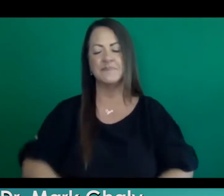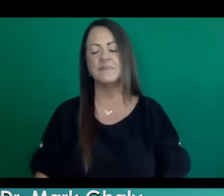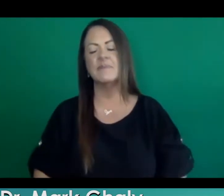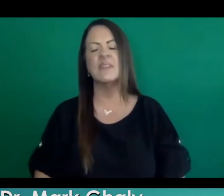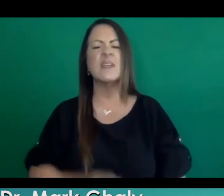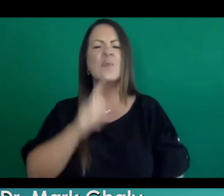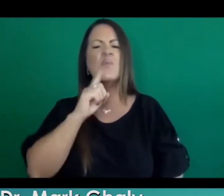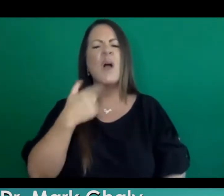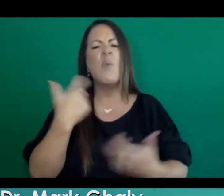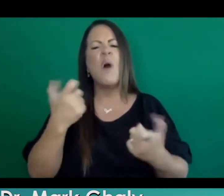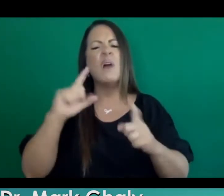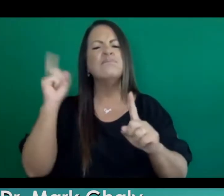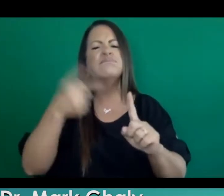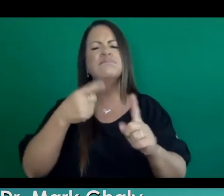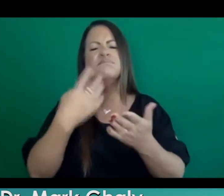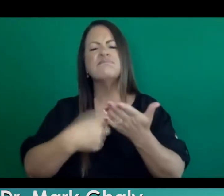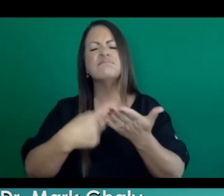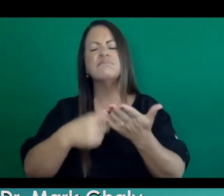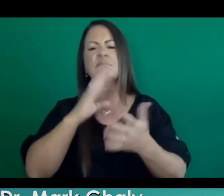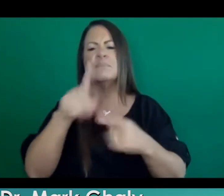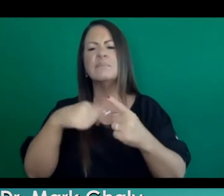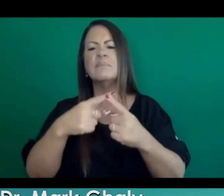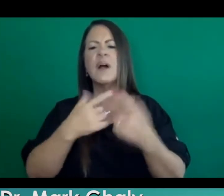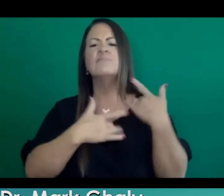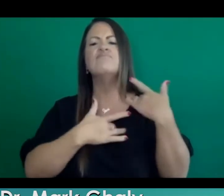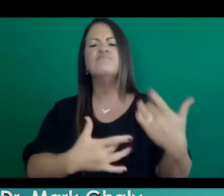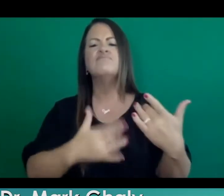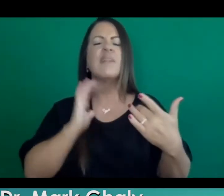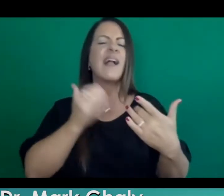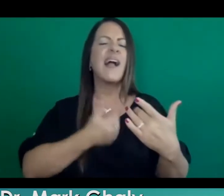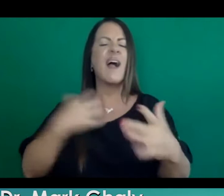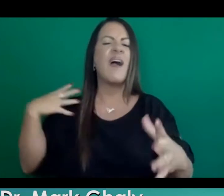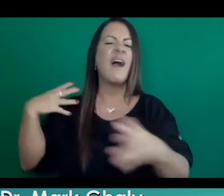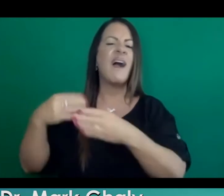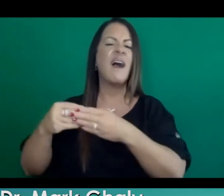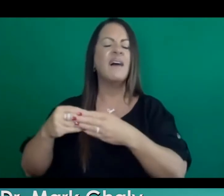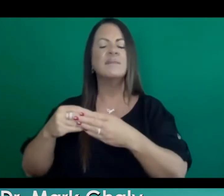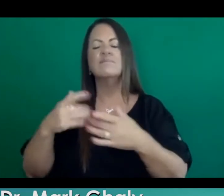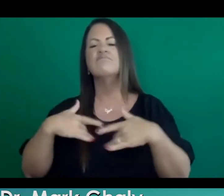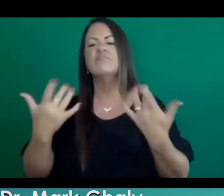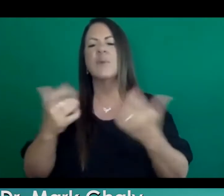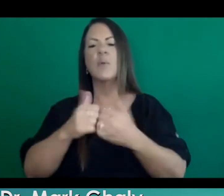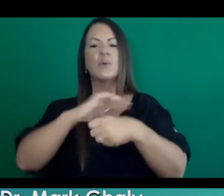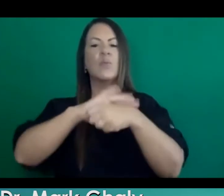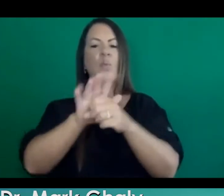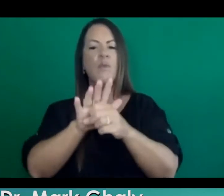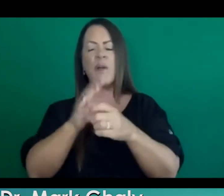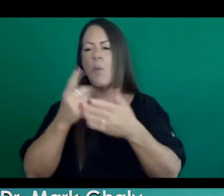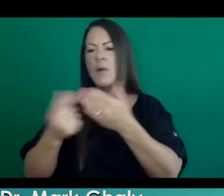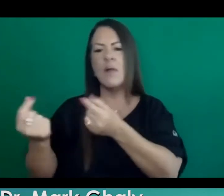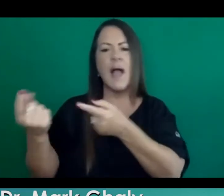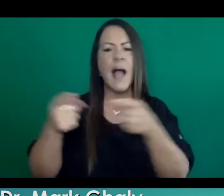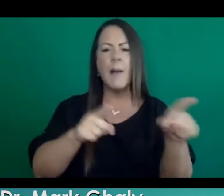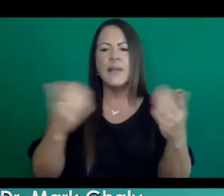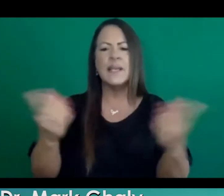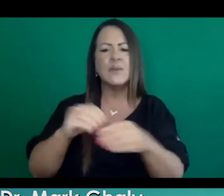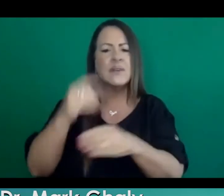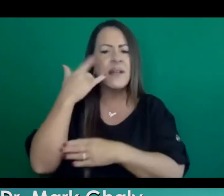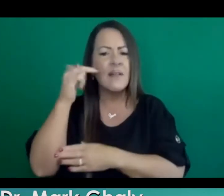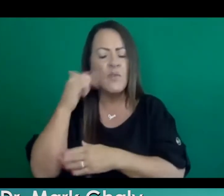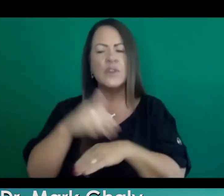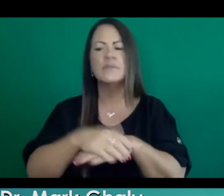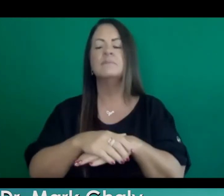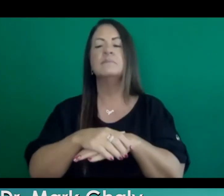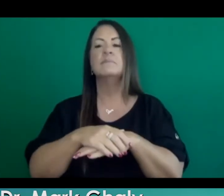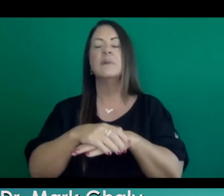little time giving you the typical update on COVID-19 and how it's progressing in the state, and then spend just a couple